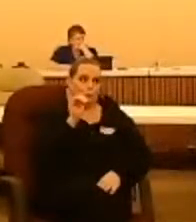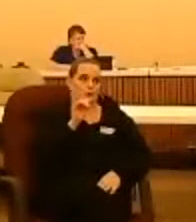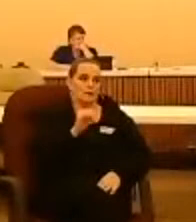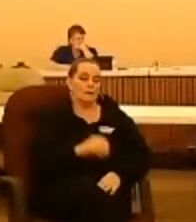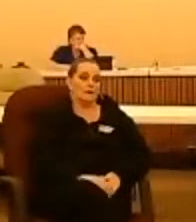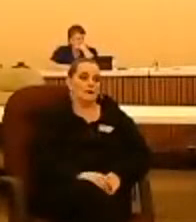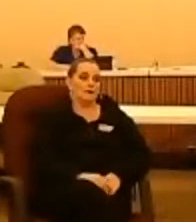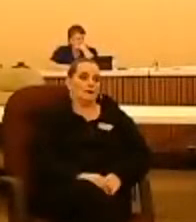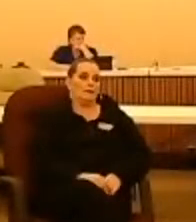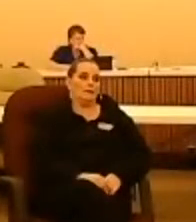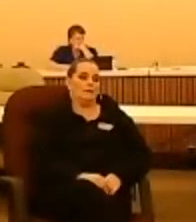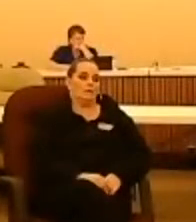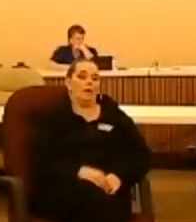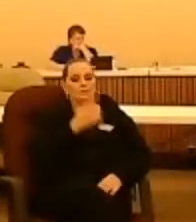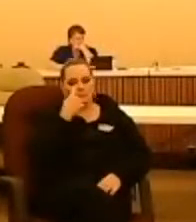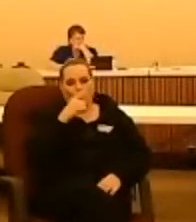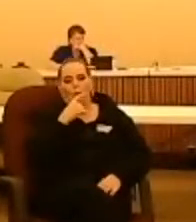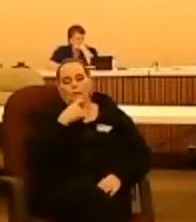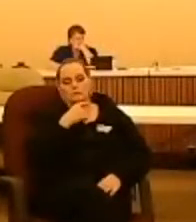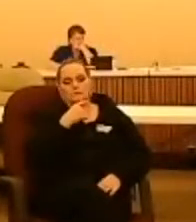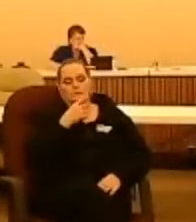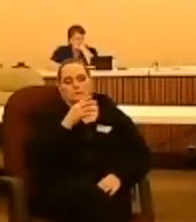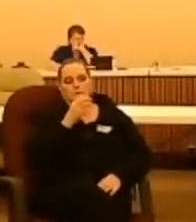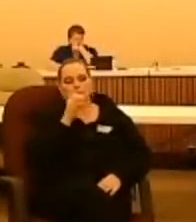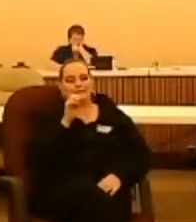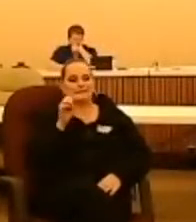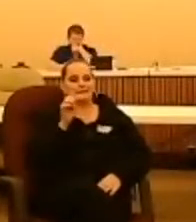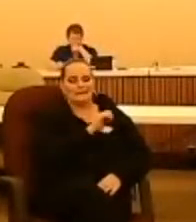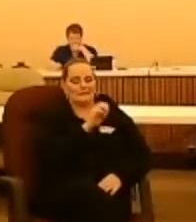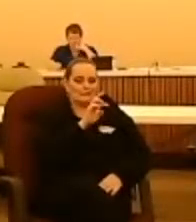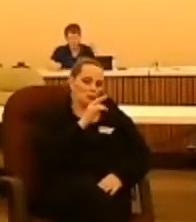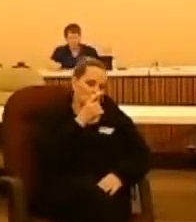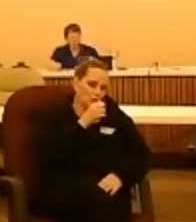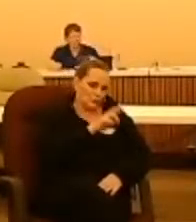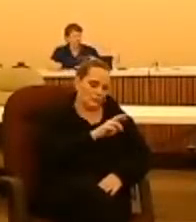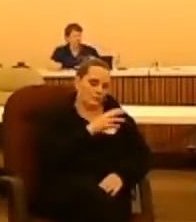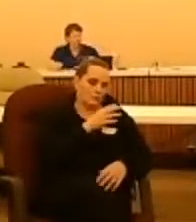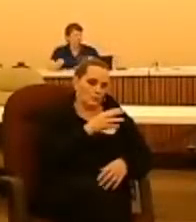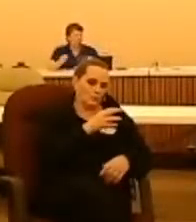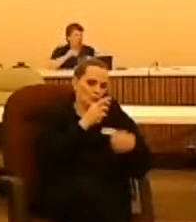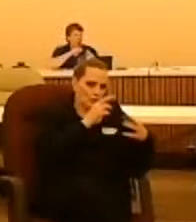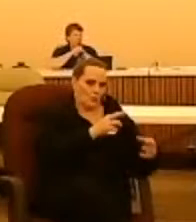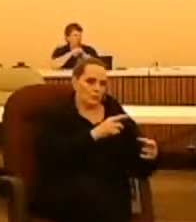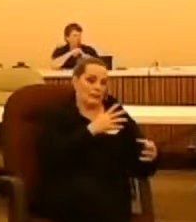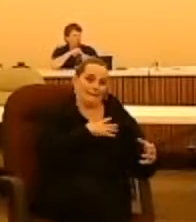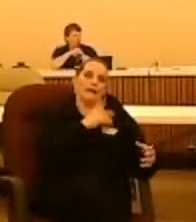for East River Road, because it's that busy. I think personally,